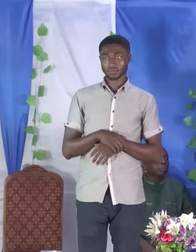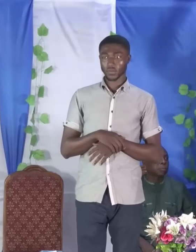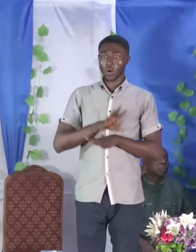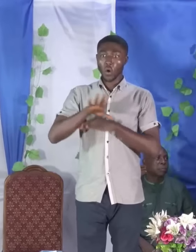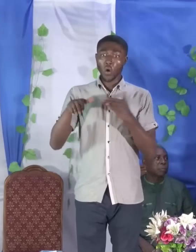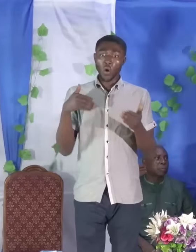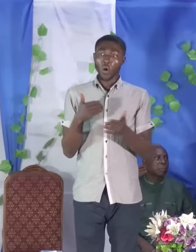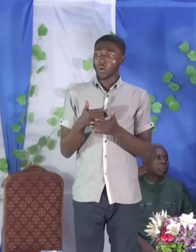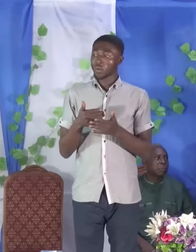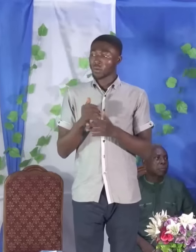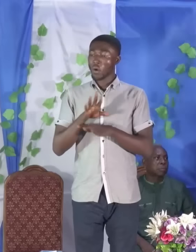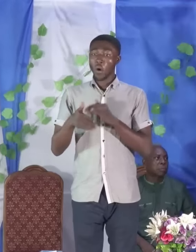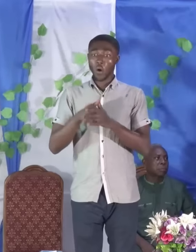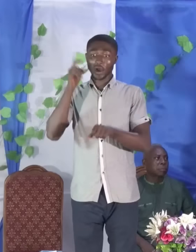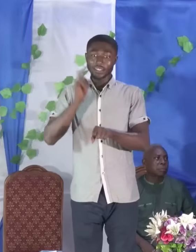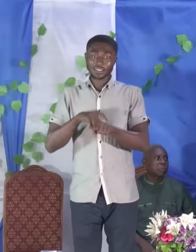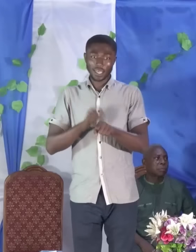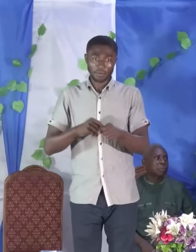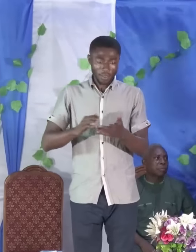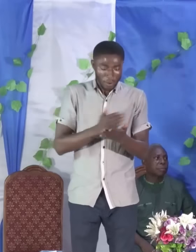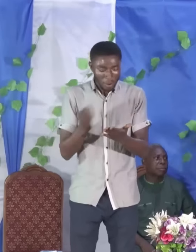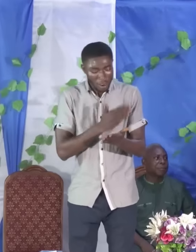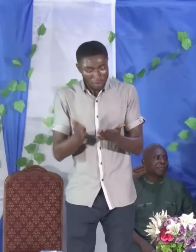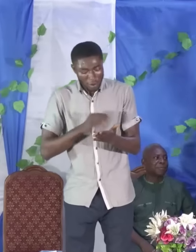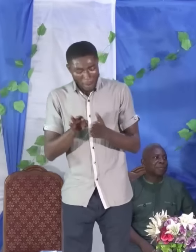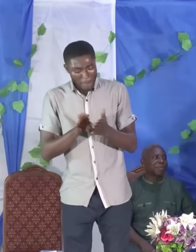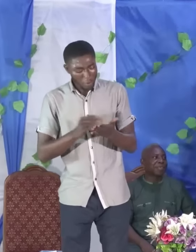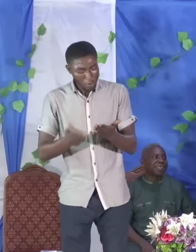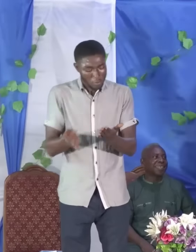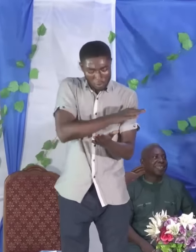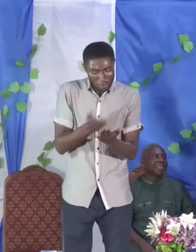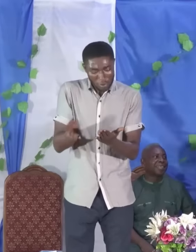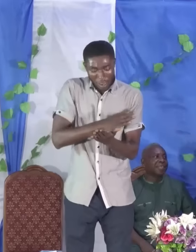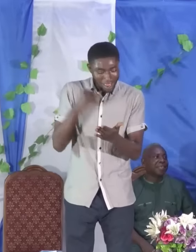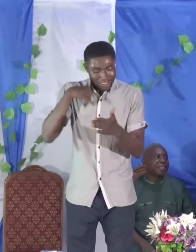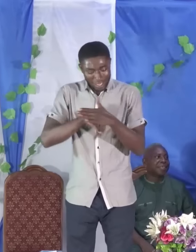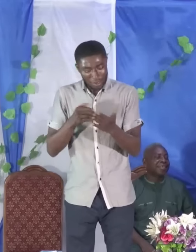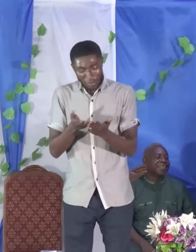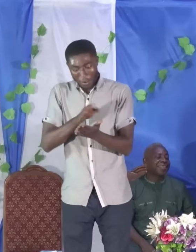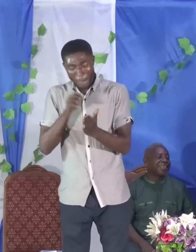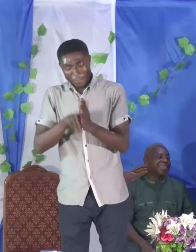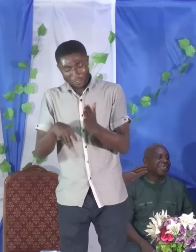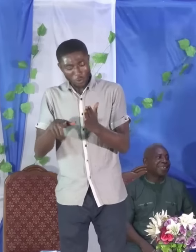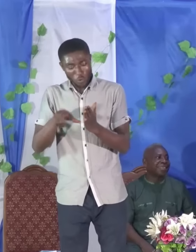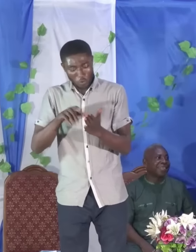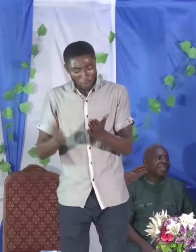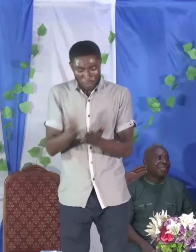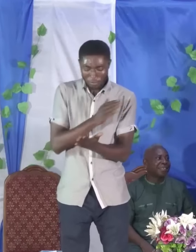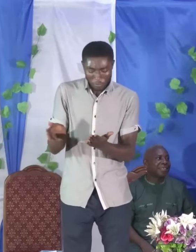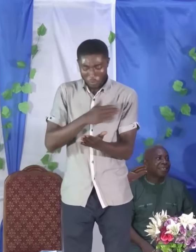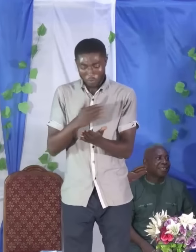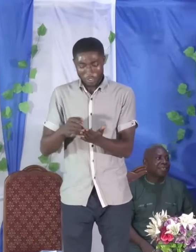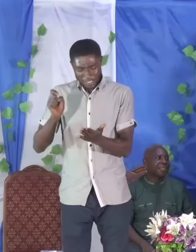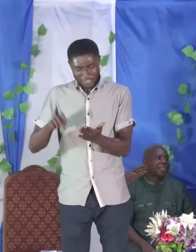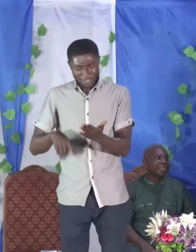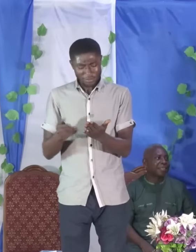quotation and ade bro enkrofo sa and Isaiah and Jeremiah and Fahim Kubra and a Deban Deban. And you know,